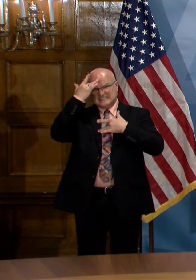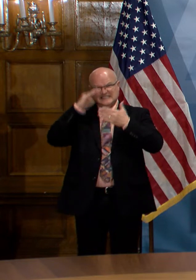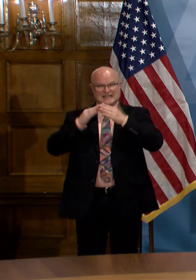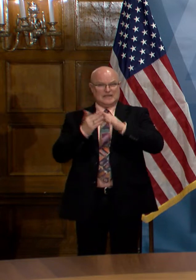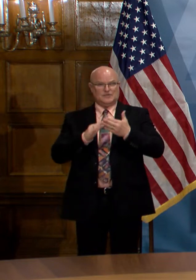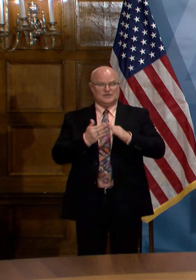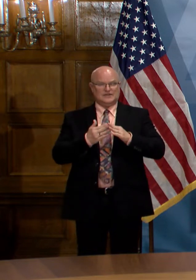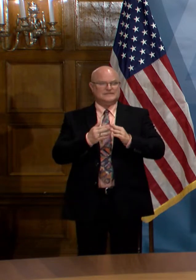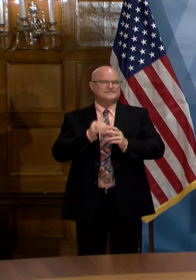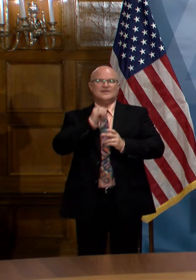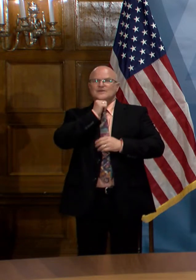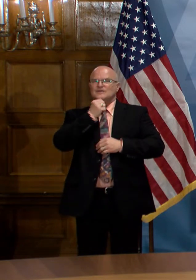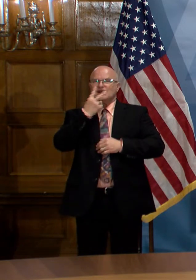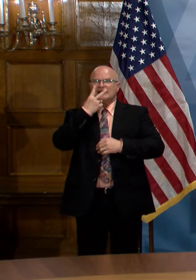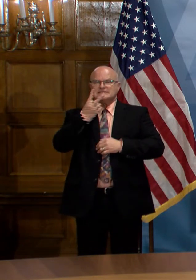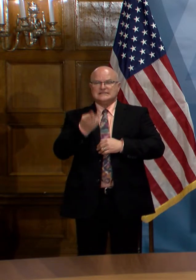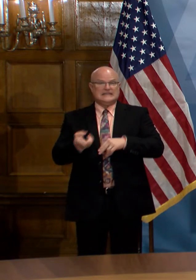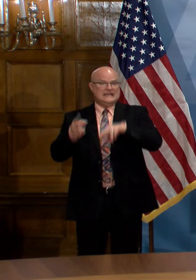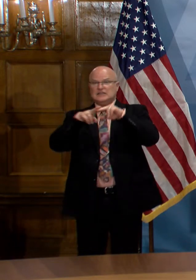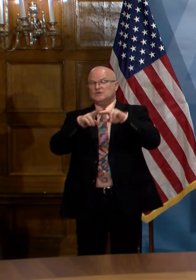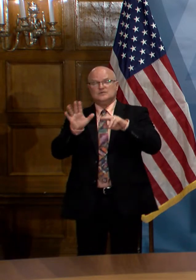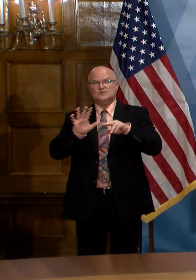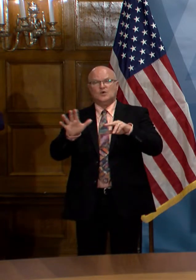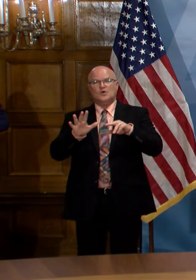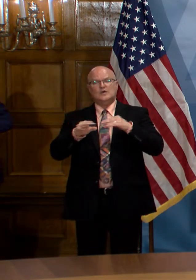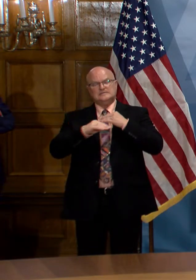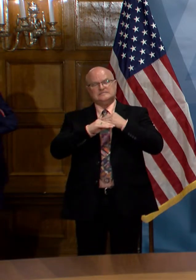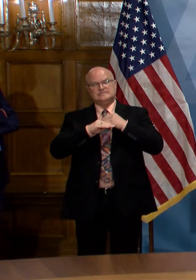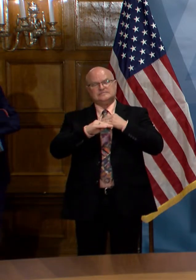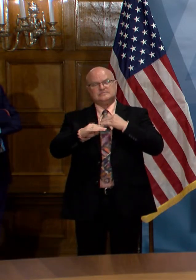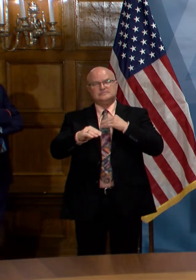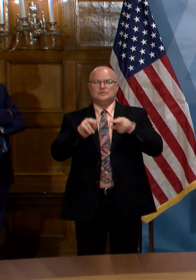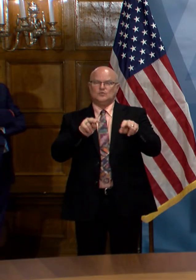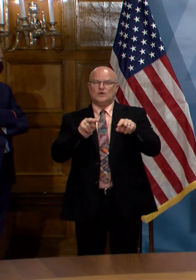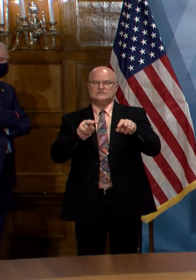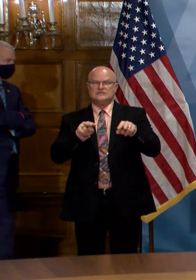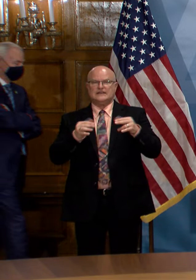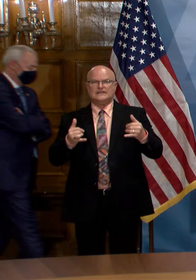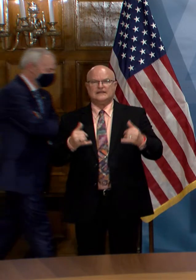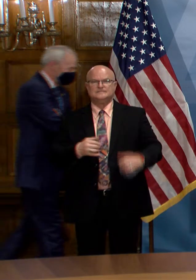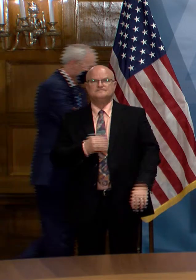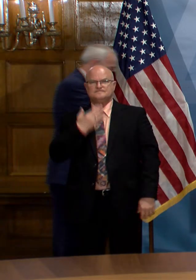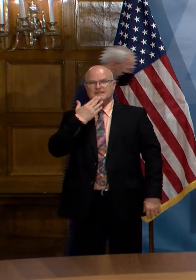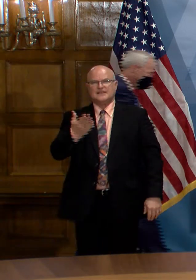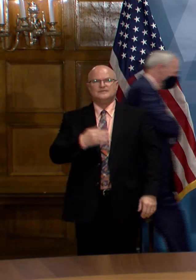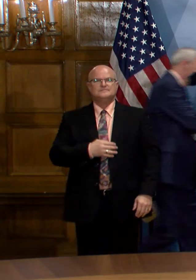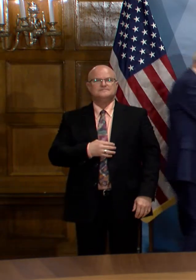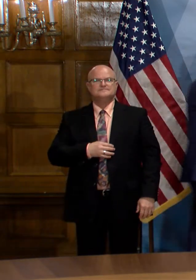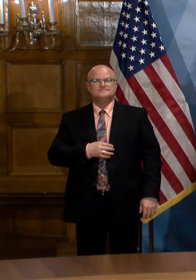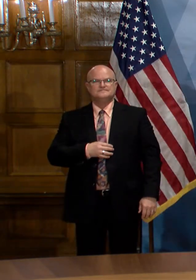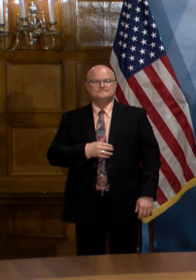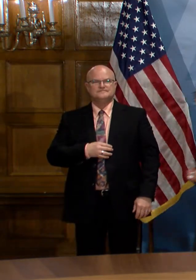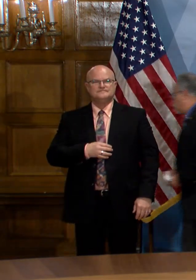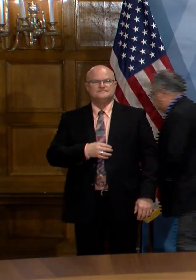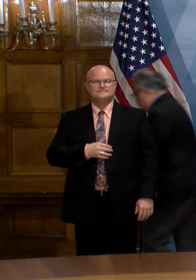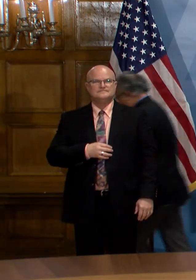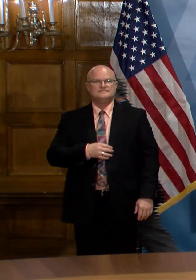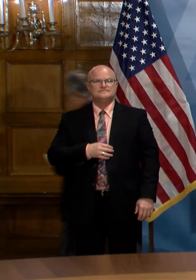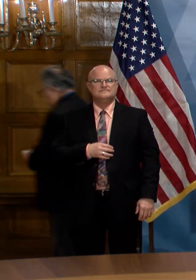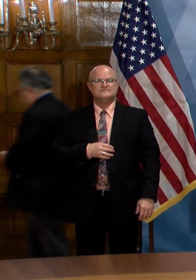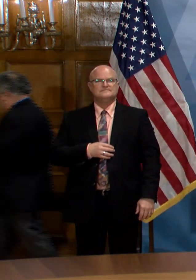community. So we're not seeing a dramatic increase in that. It's been pretty stable. We're keeping an eye on that. Thank you.